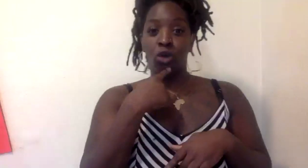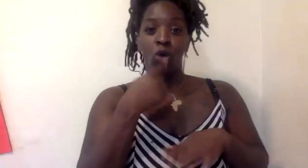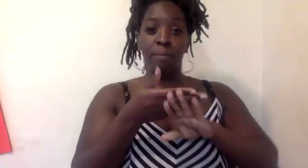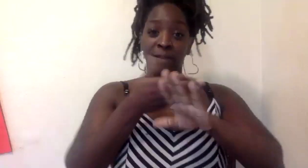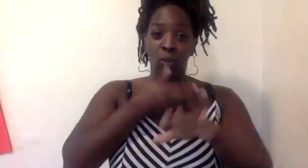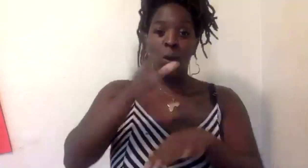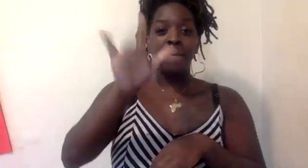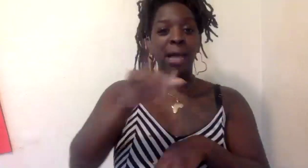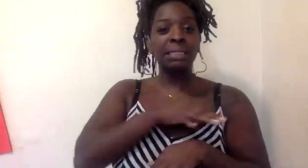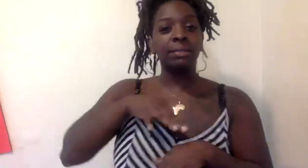either.